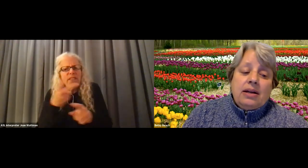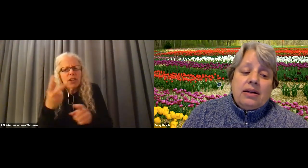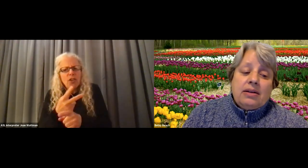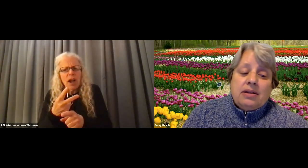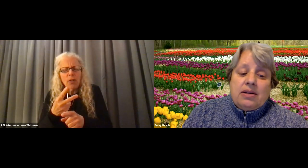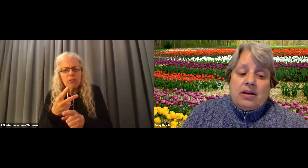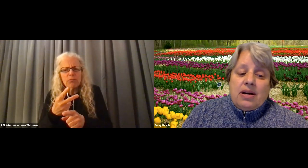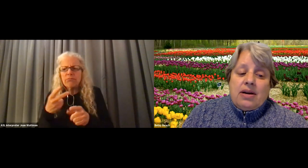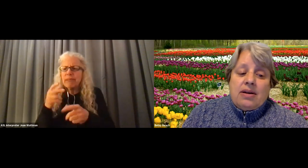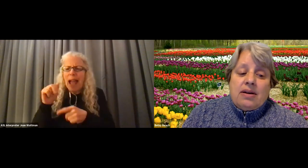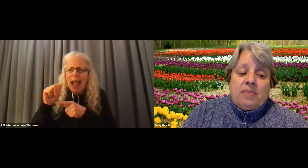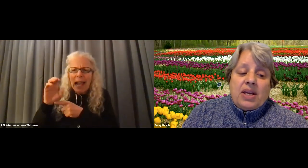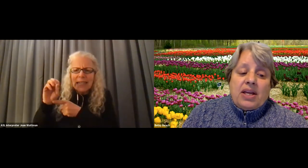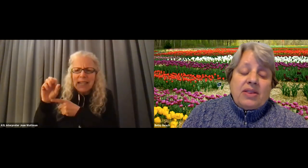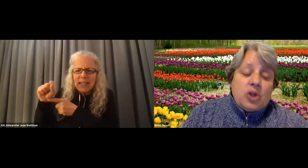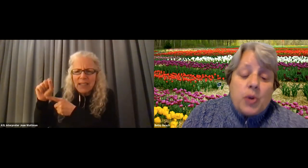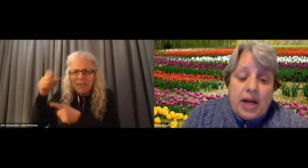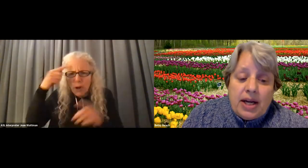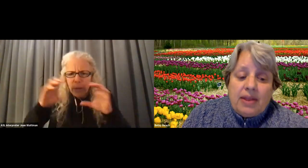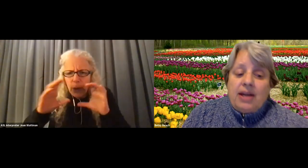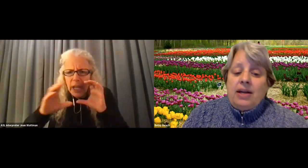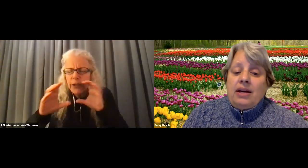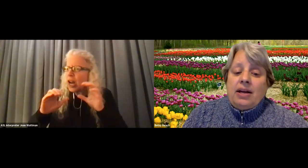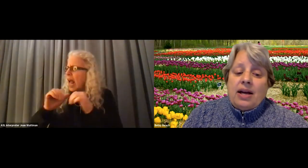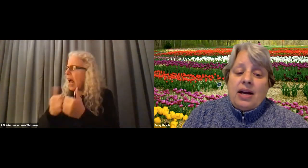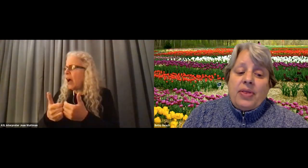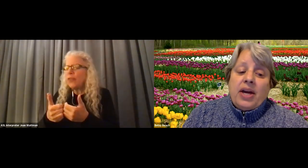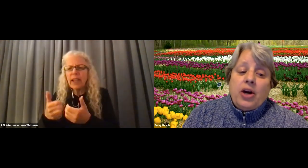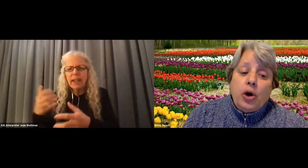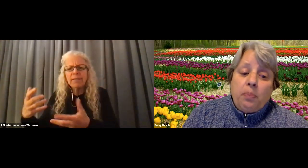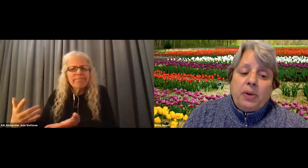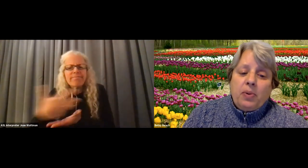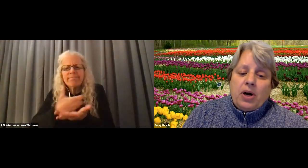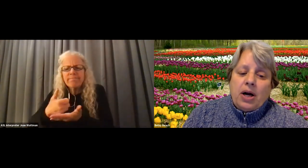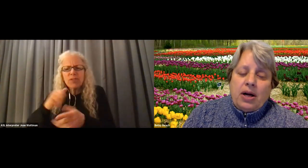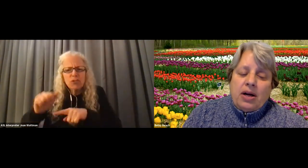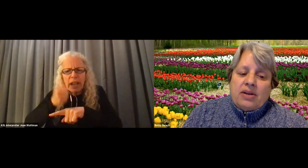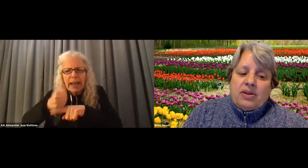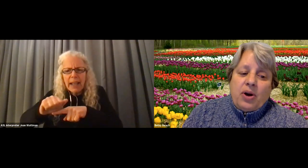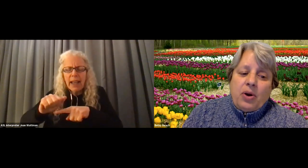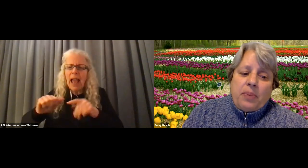and get the training they need and how they cope at work. So we're hoping